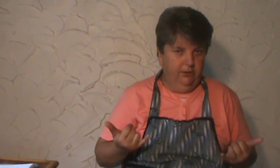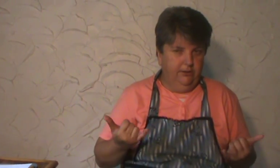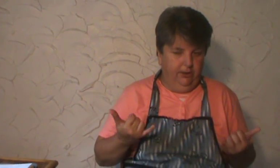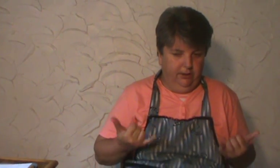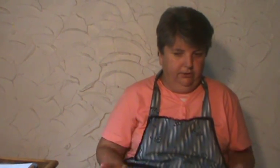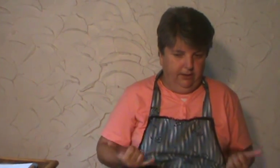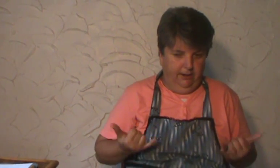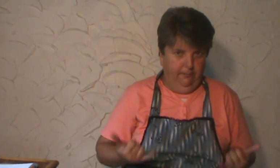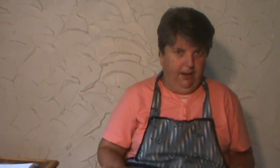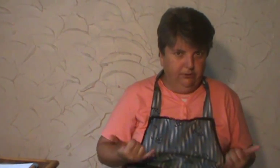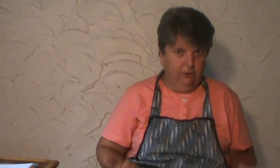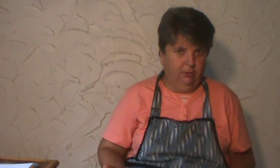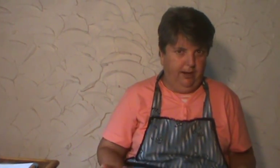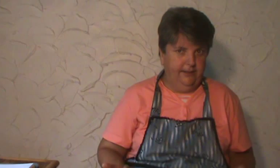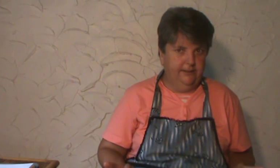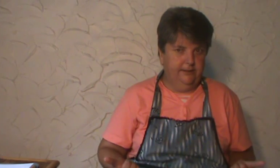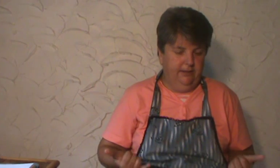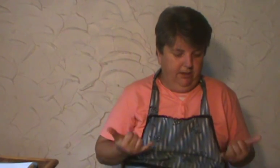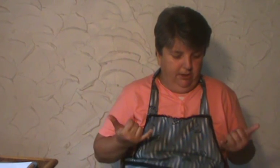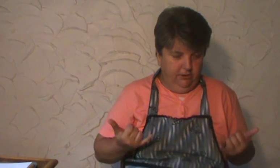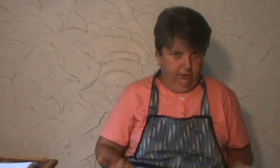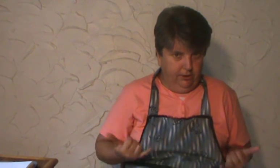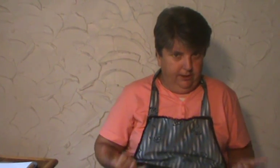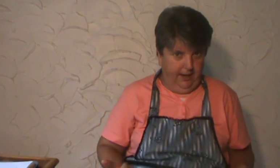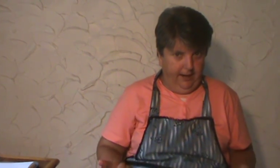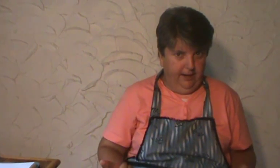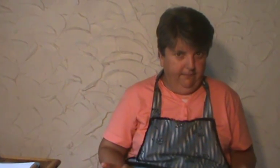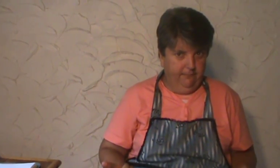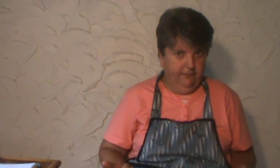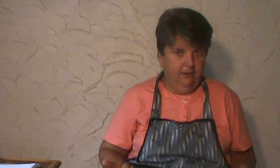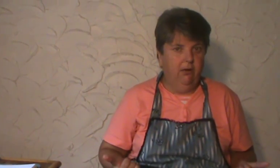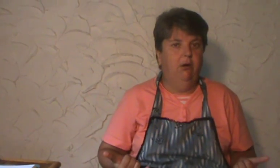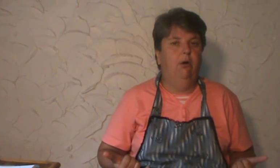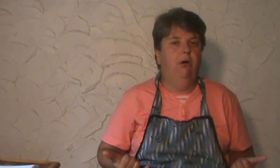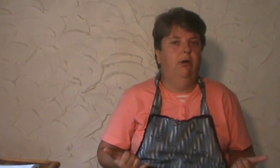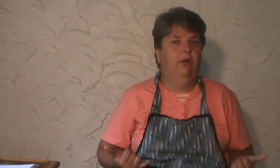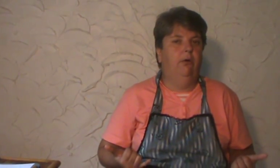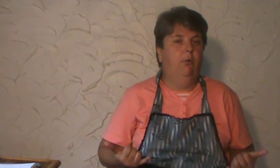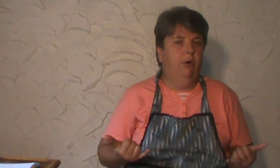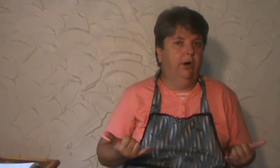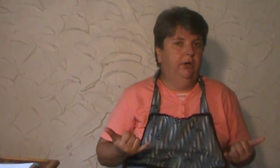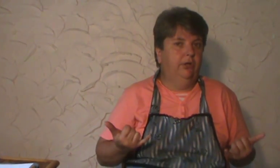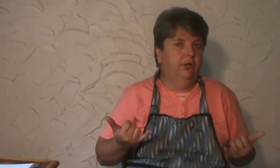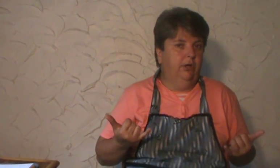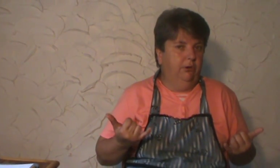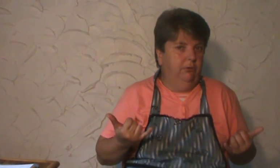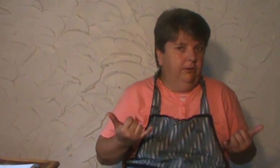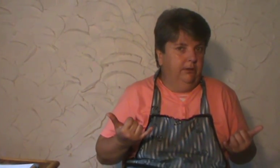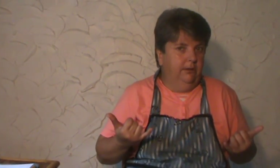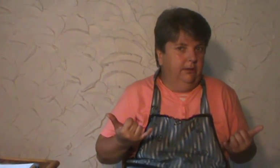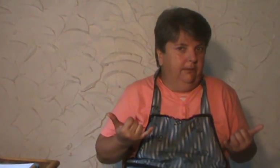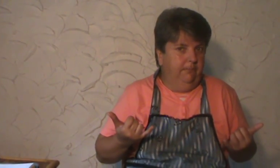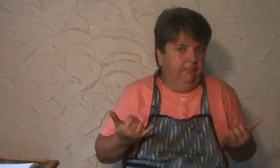You can do it, and you bounce it twice. So today, or you could go